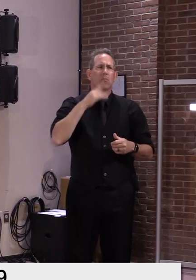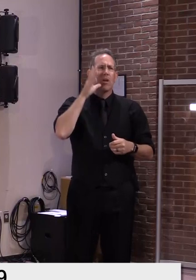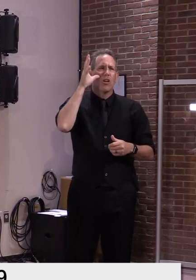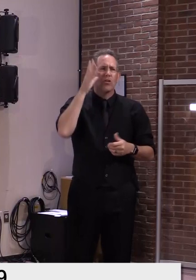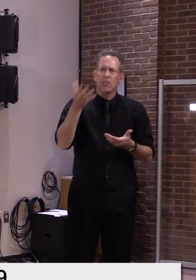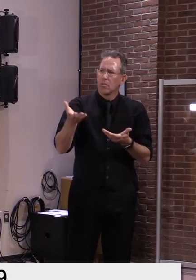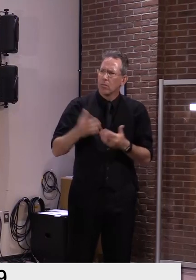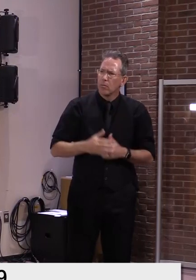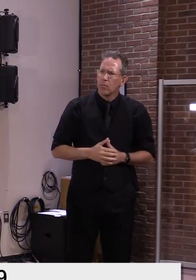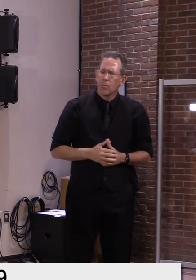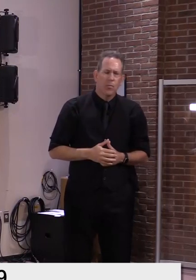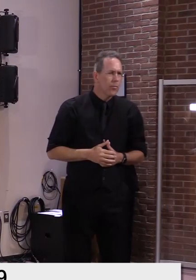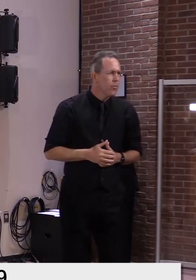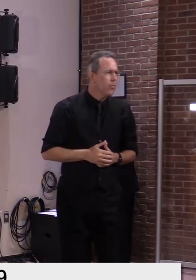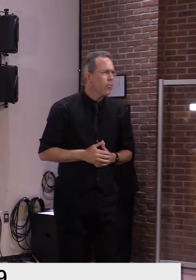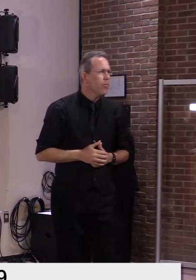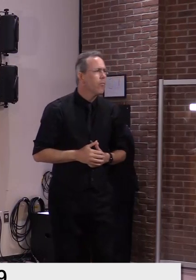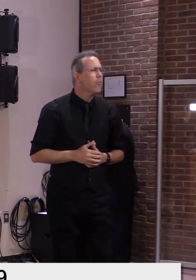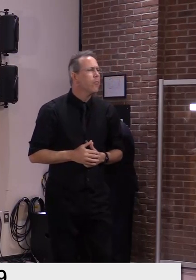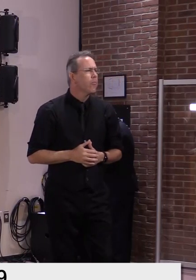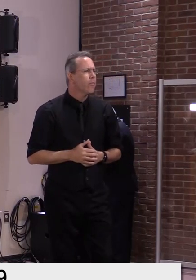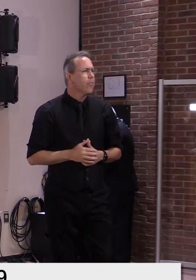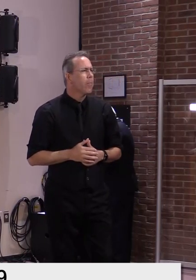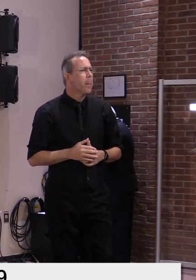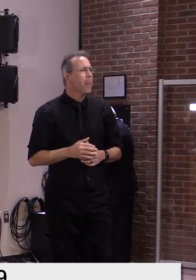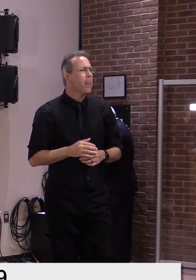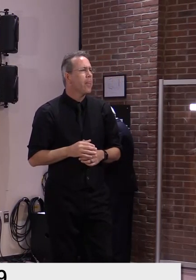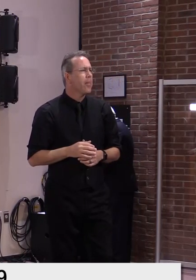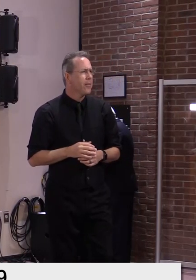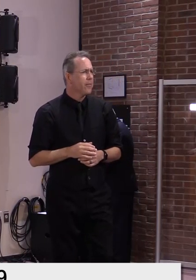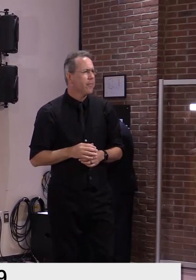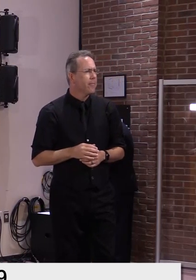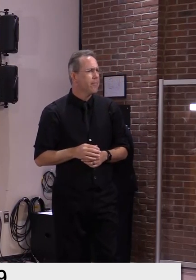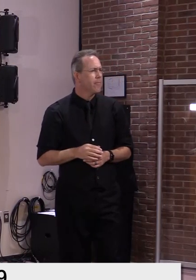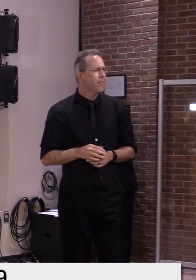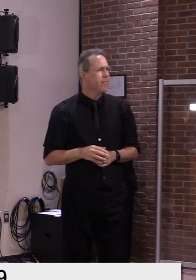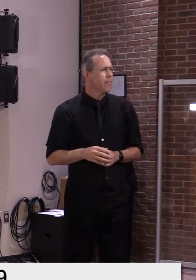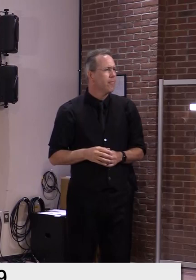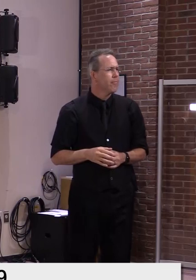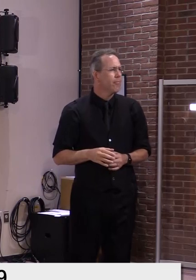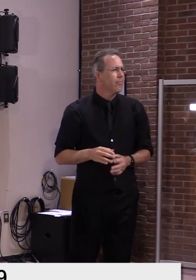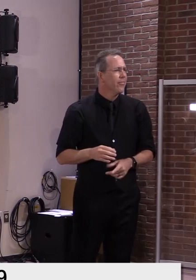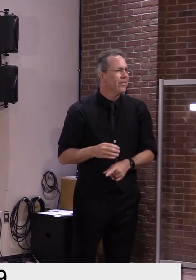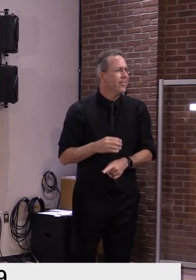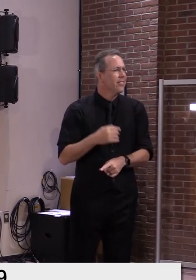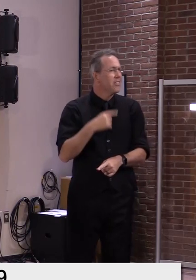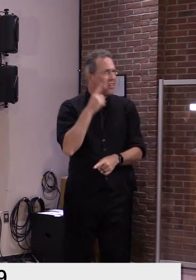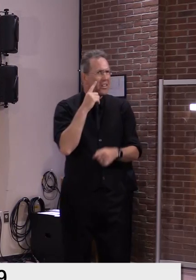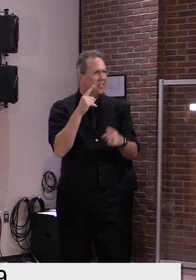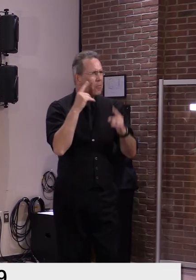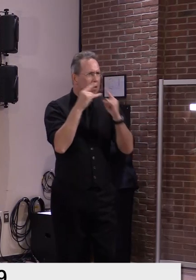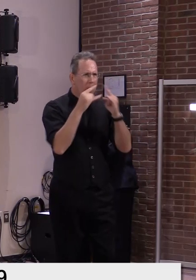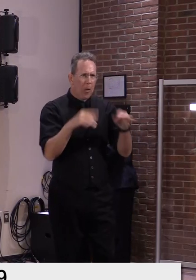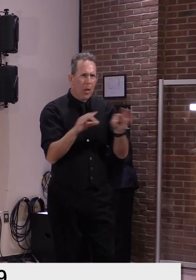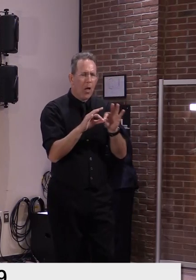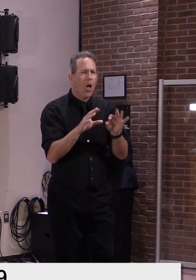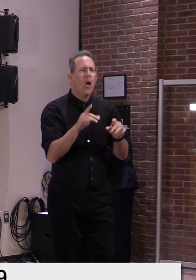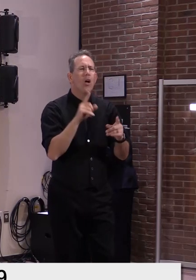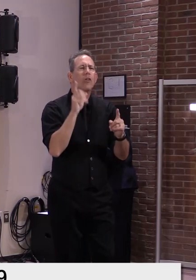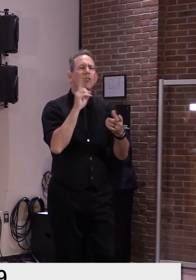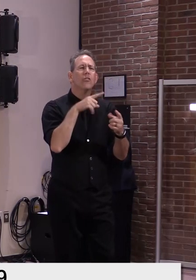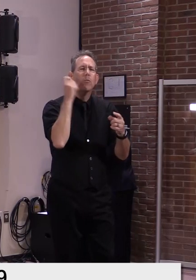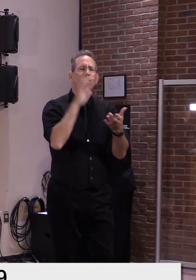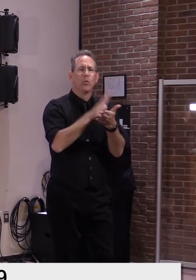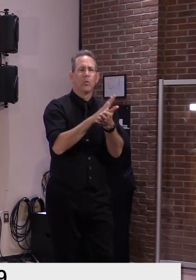tremendous. And I would advocate, obviously it's their choice, their kids. But from